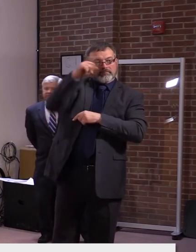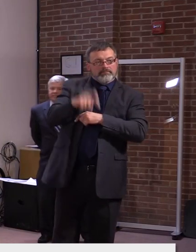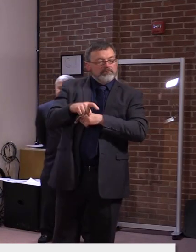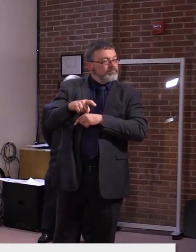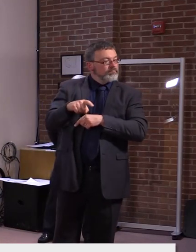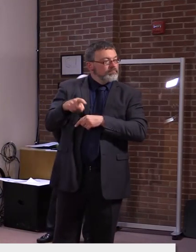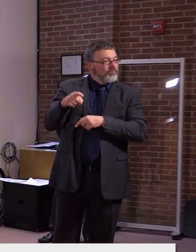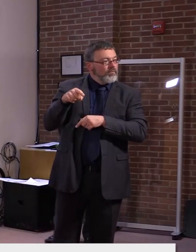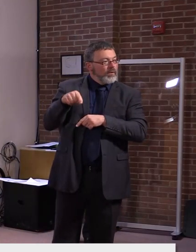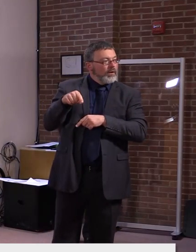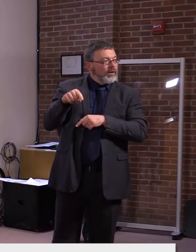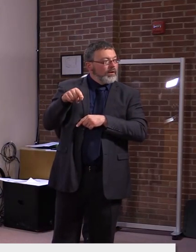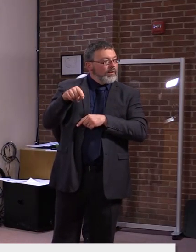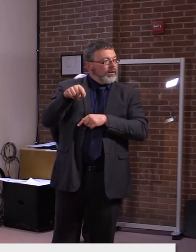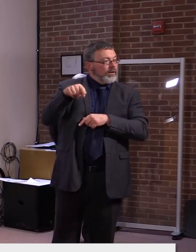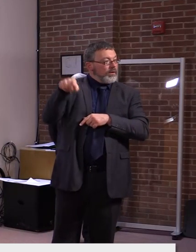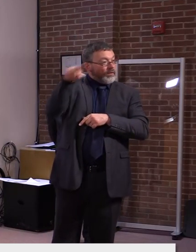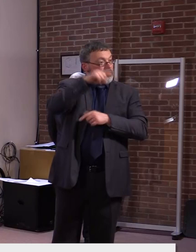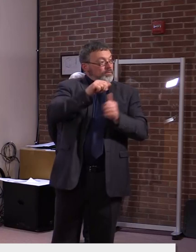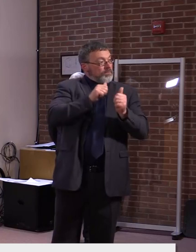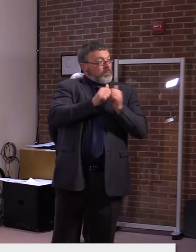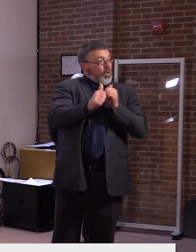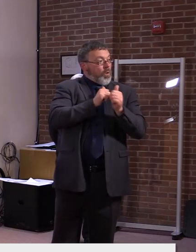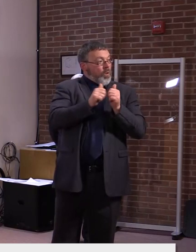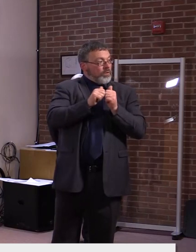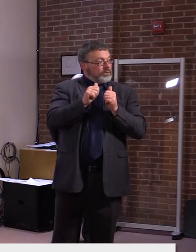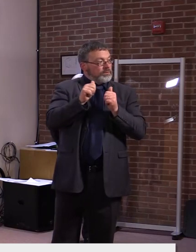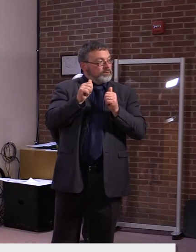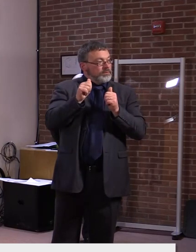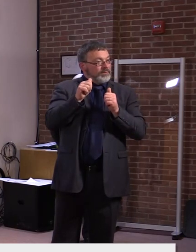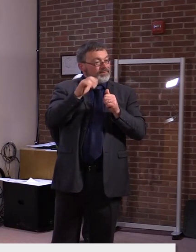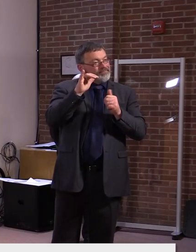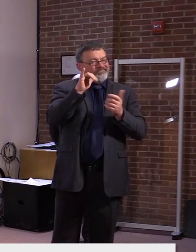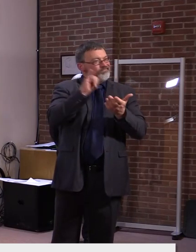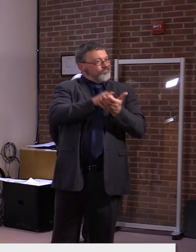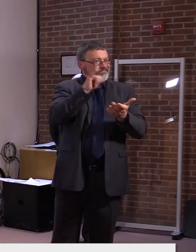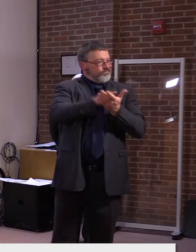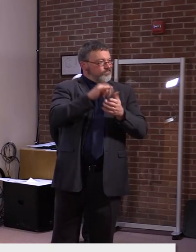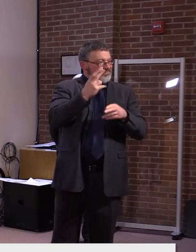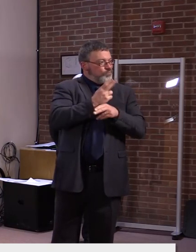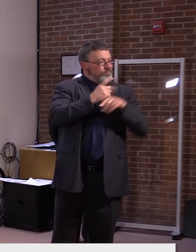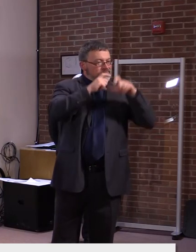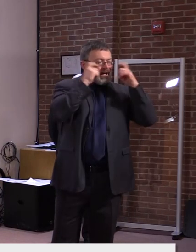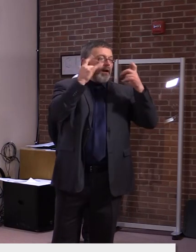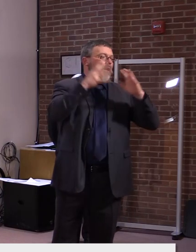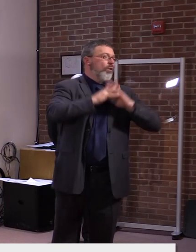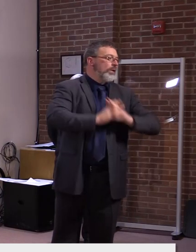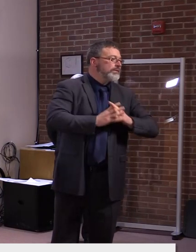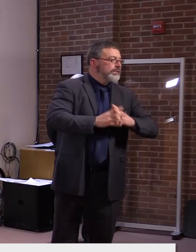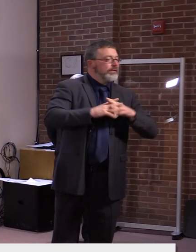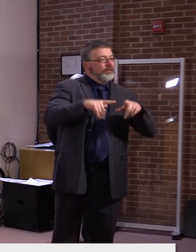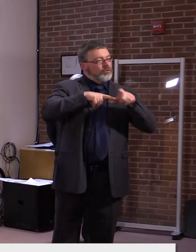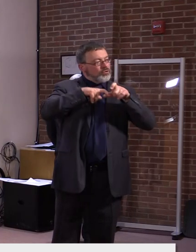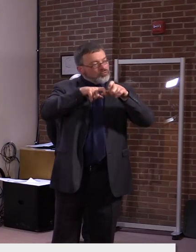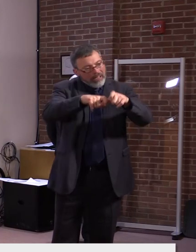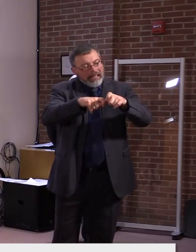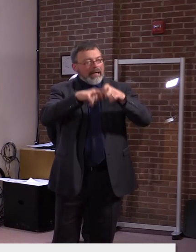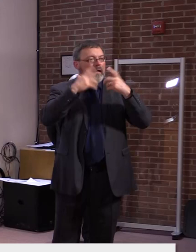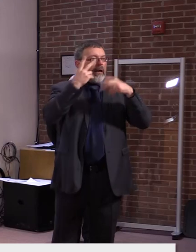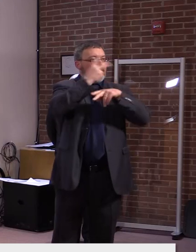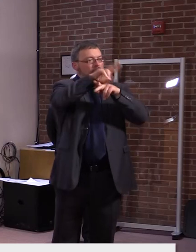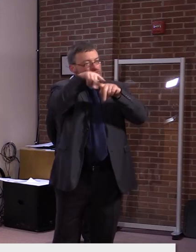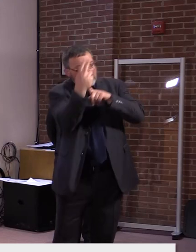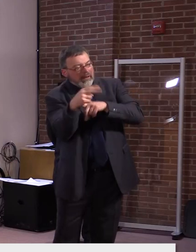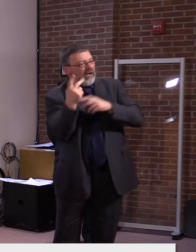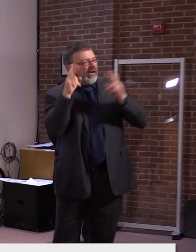masks. And I know there are some dangers, for instance, of getting caught on equipment or getting over